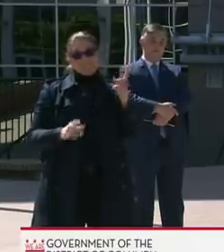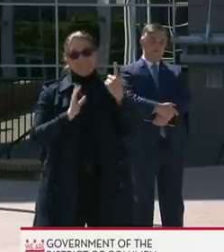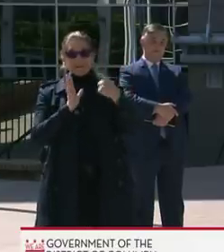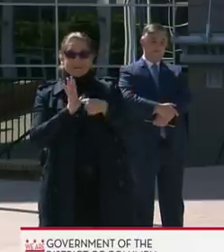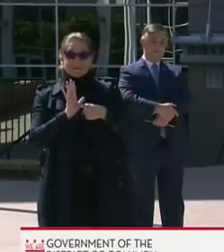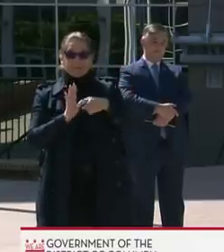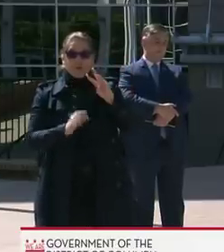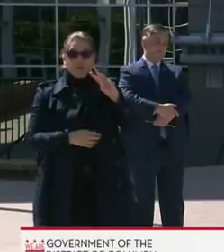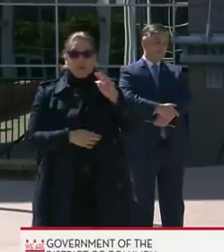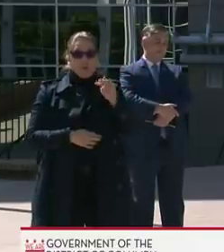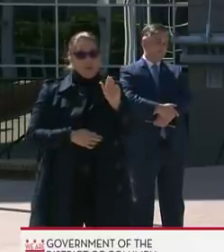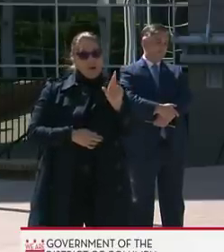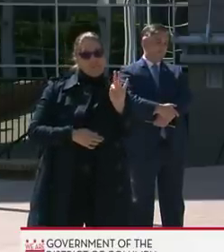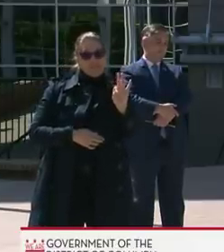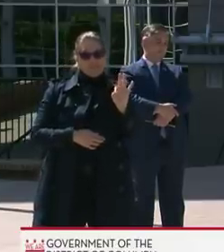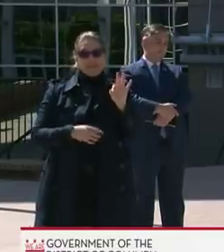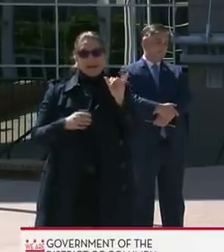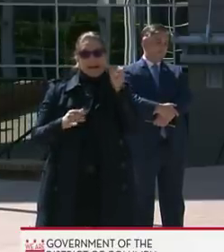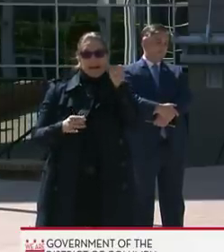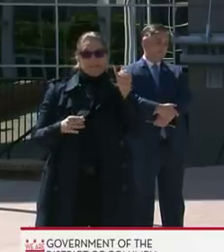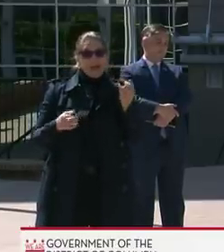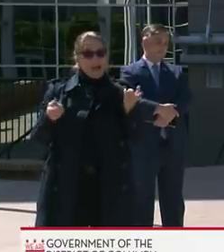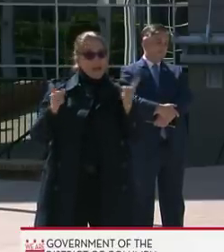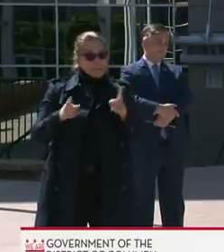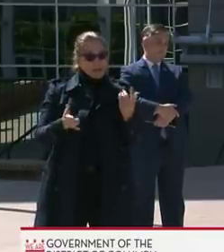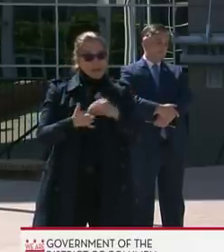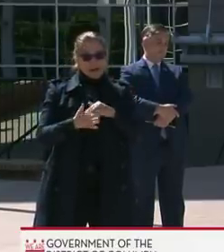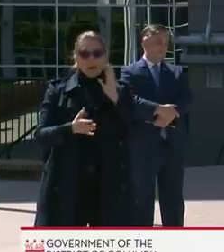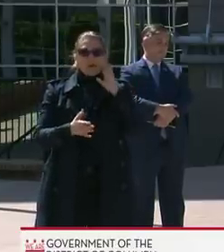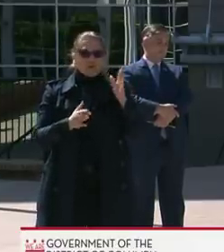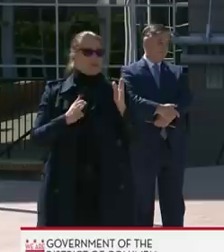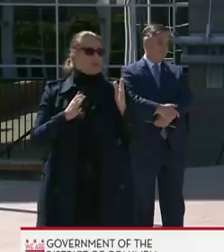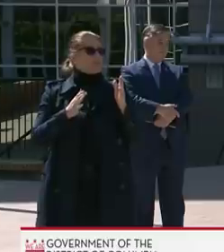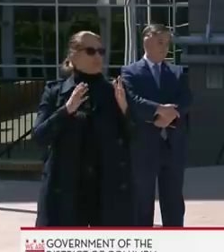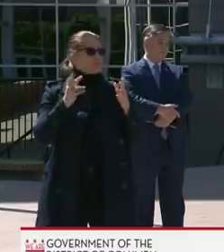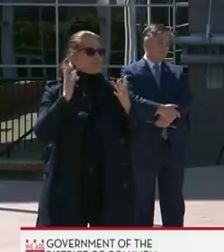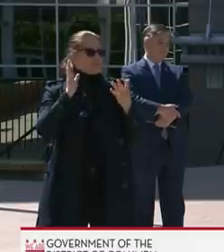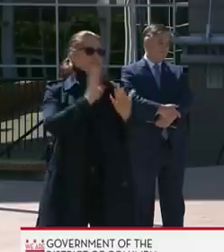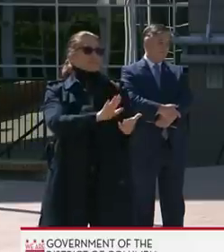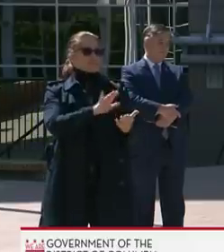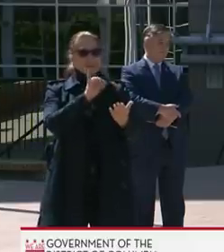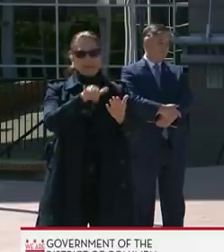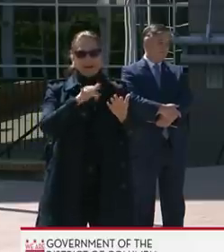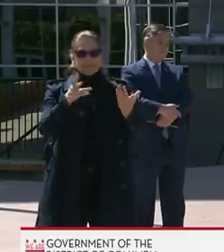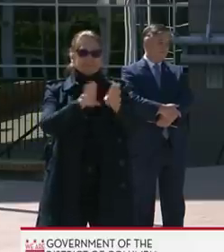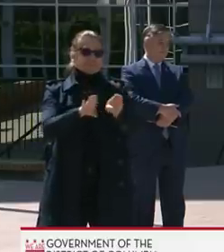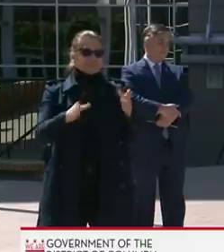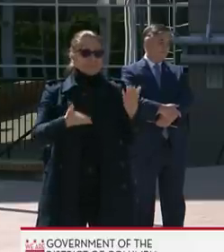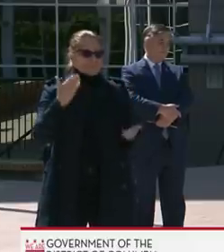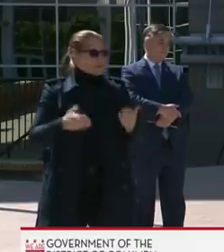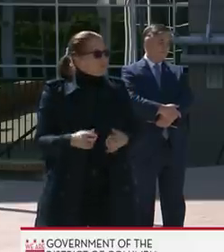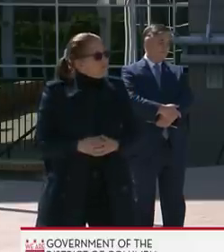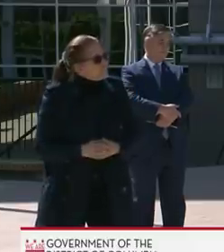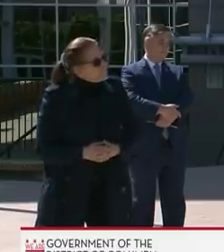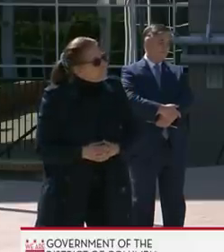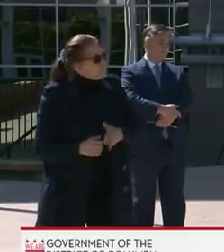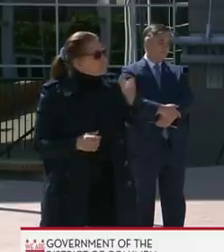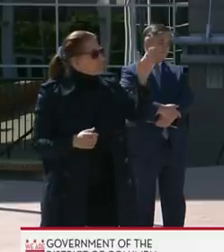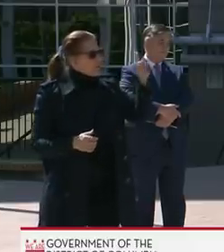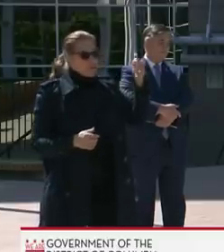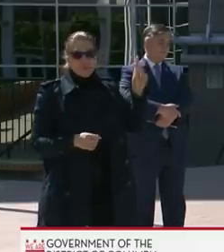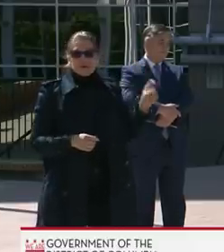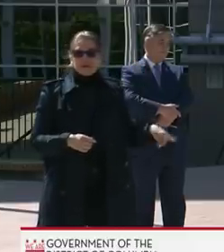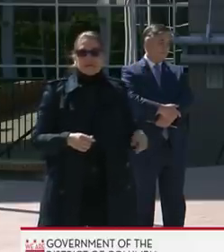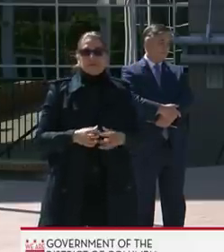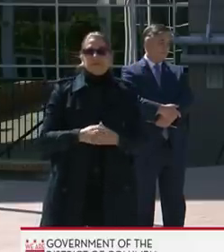they will be addressed. Can I follow up? I don't know if you saw that over in, I believe it was Prince George's